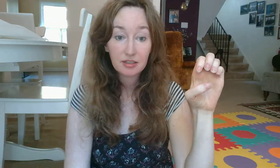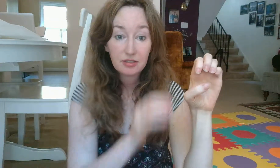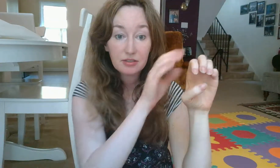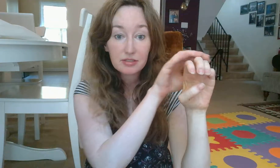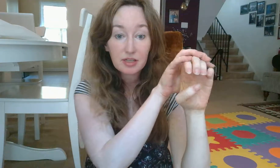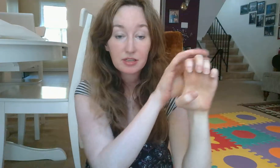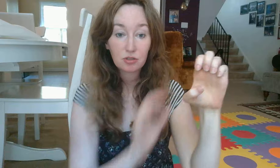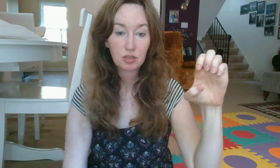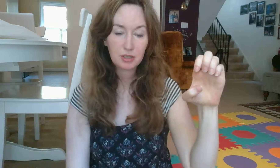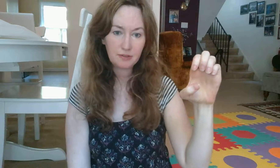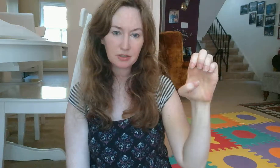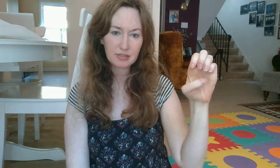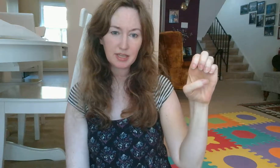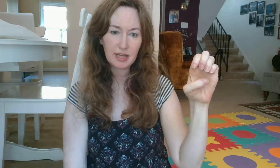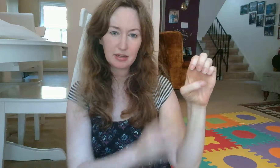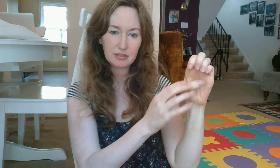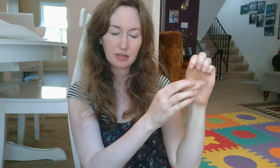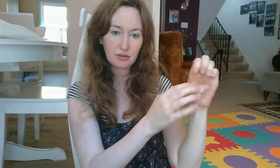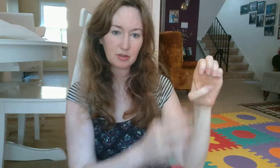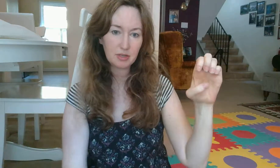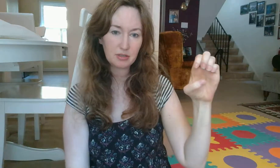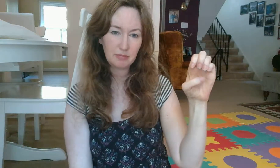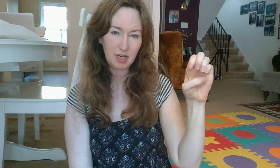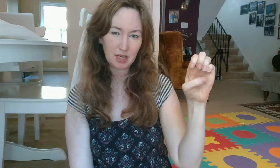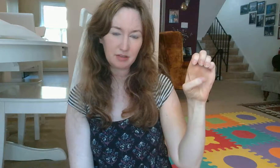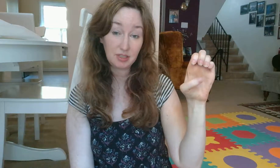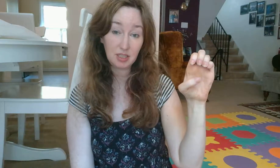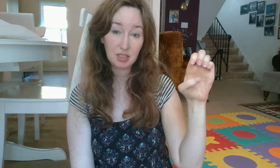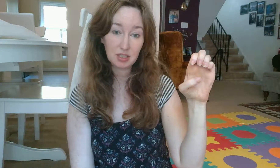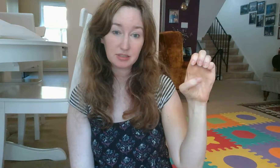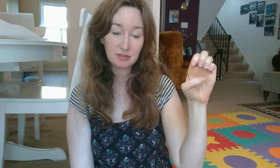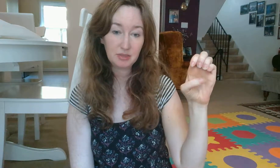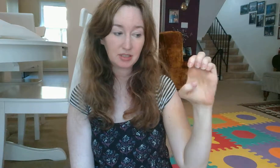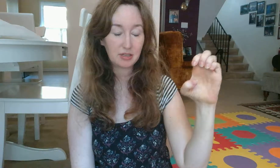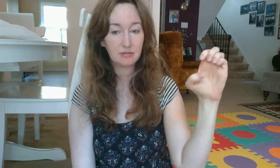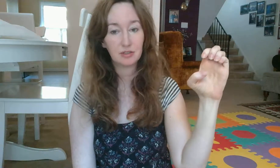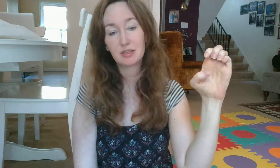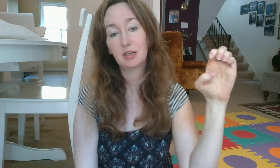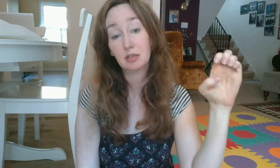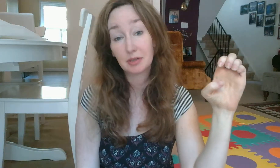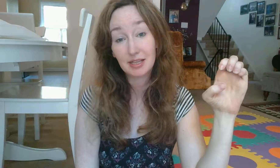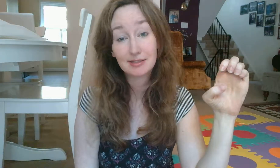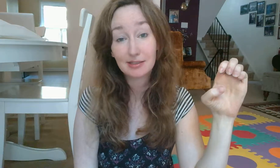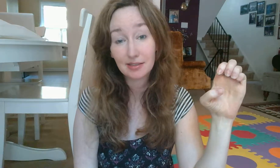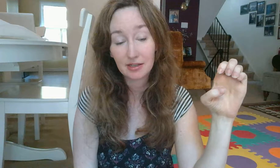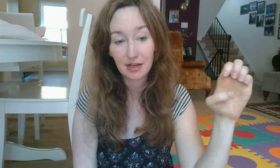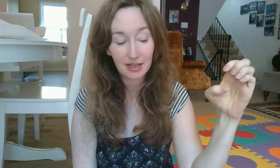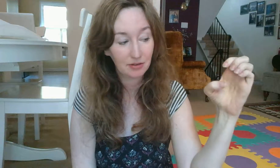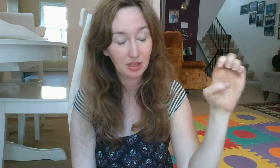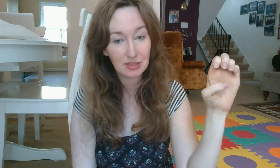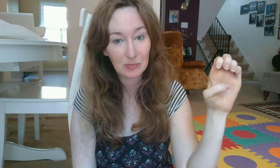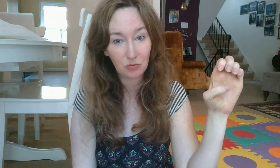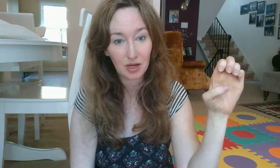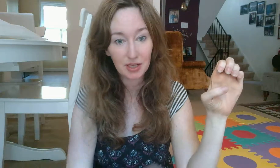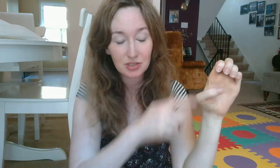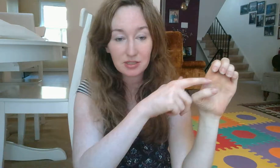You just kind of crook your fingers like that and tuck your thumb under and make kind of an E. To me, it kind of looks like a lowercase e. I can't really explain why, it just